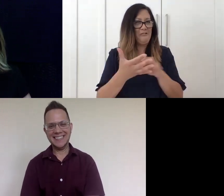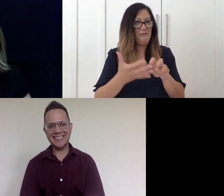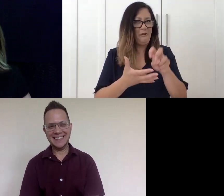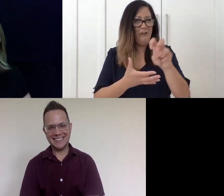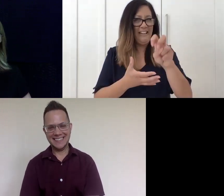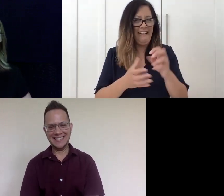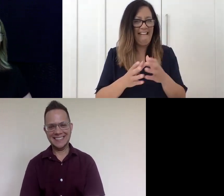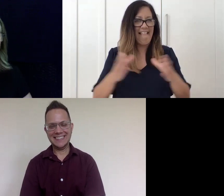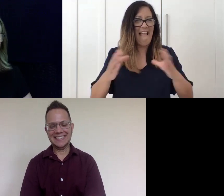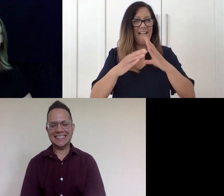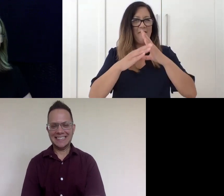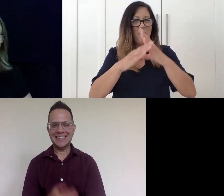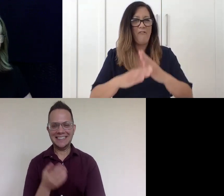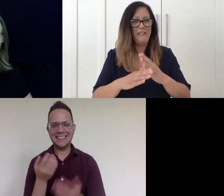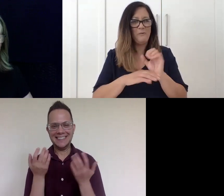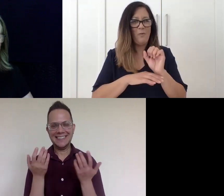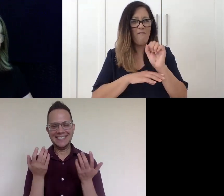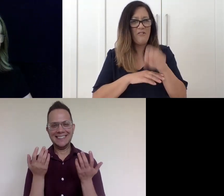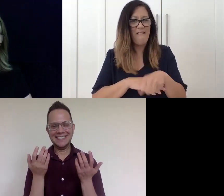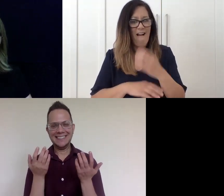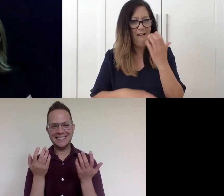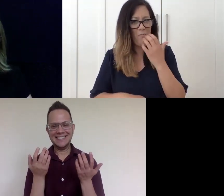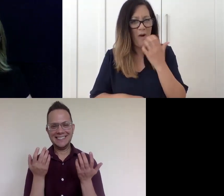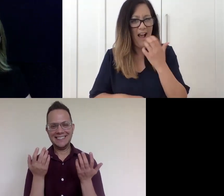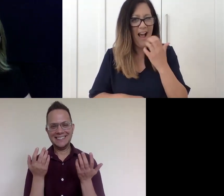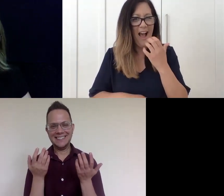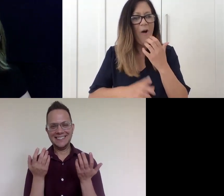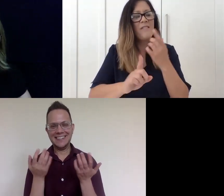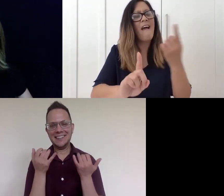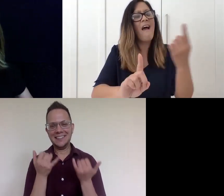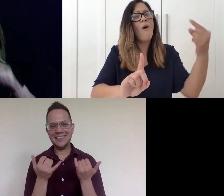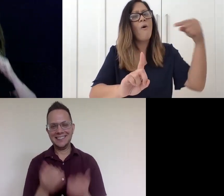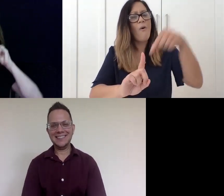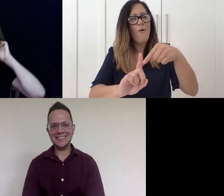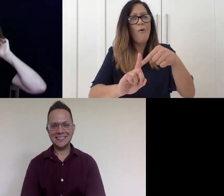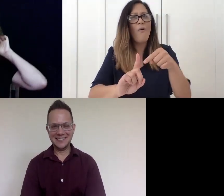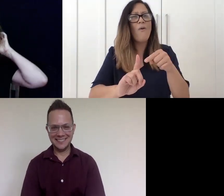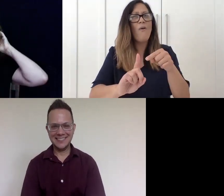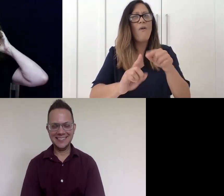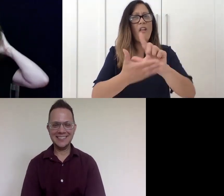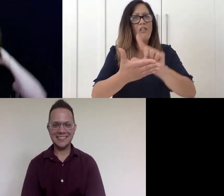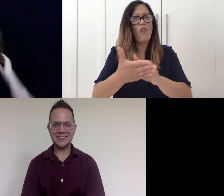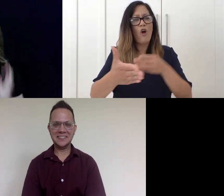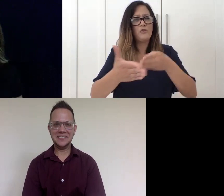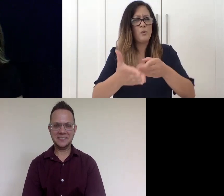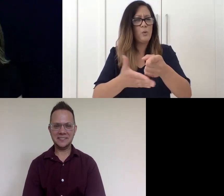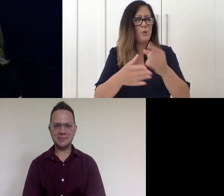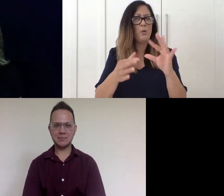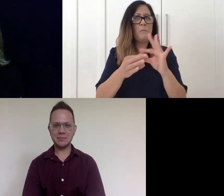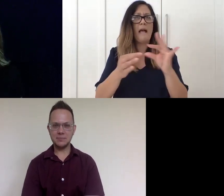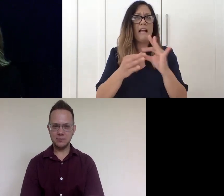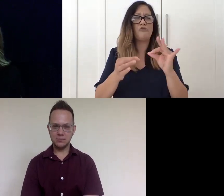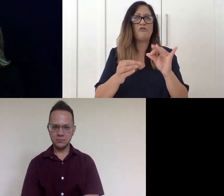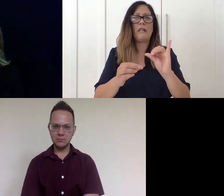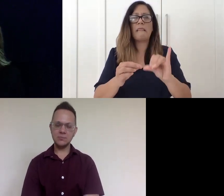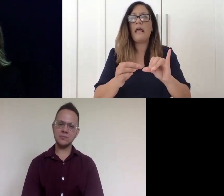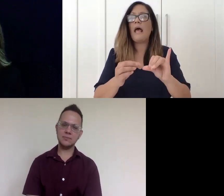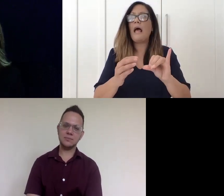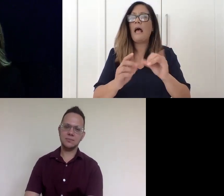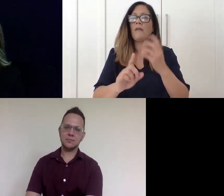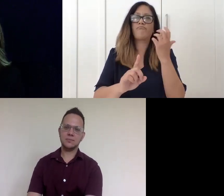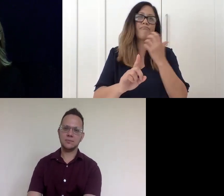So yeah, this is Christine. That's a journey with a lot of barriers. Unbelievable. But going